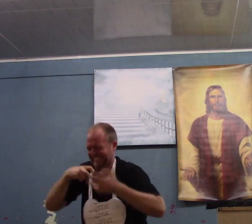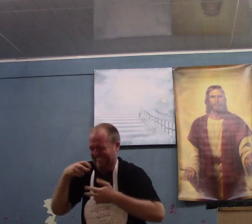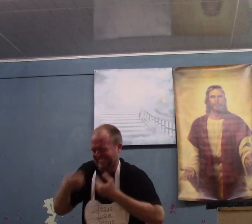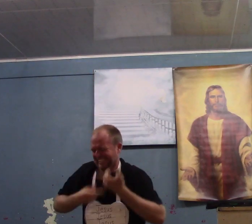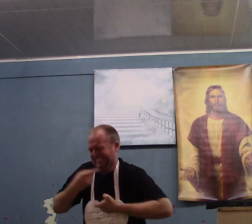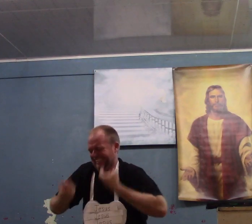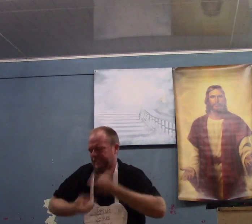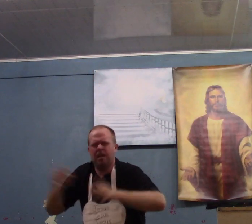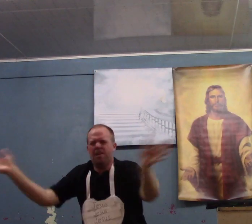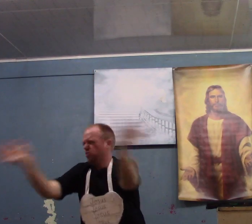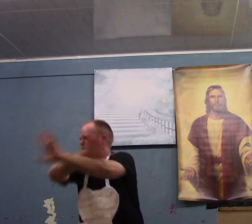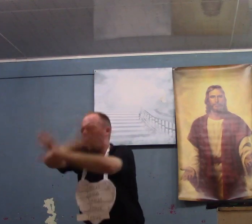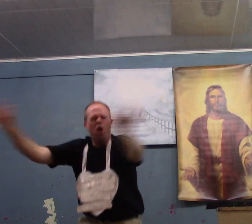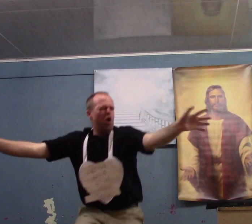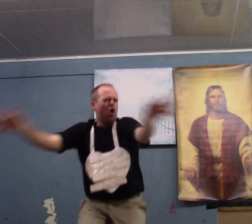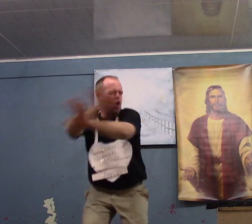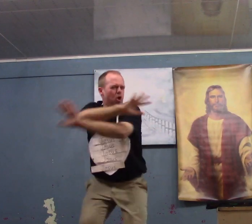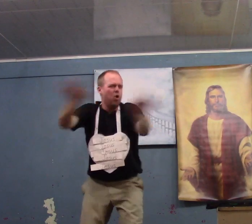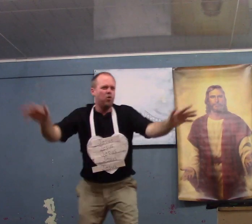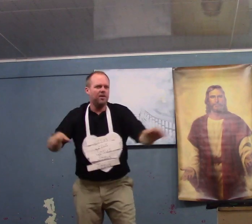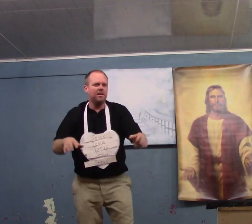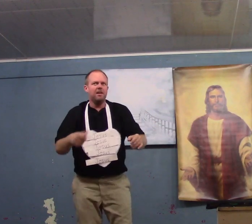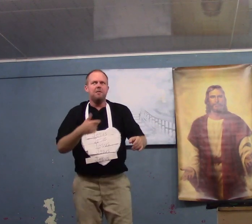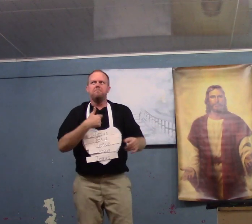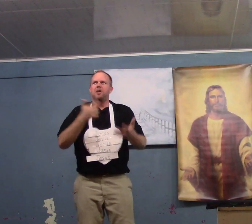and it's not about, oh, look at me, I repented.